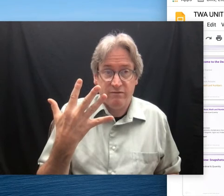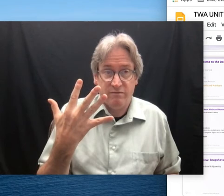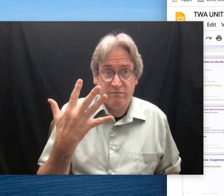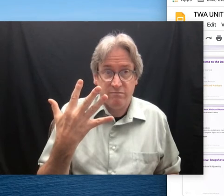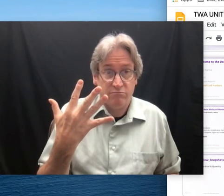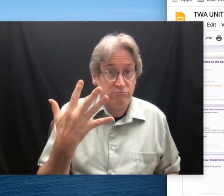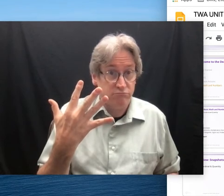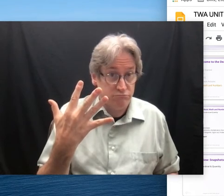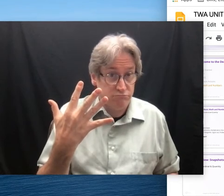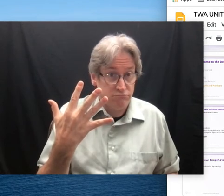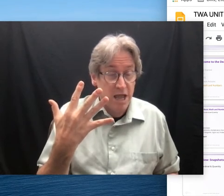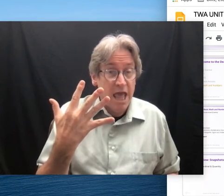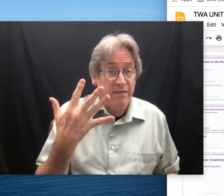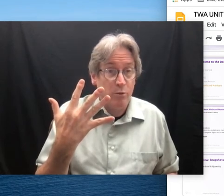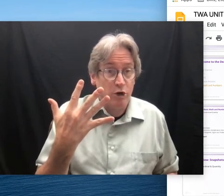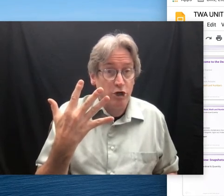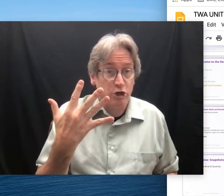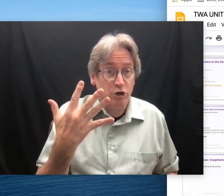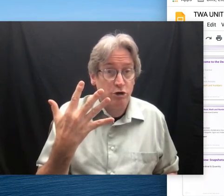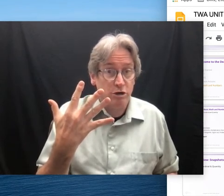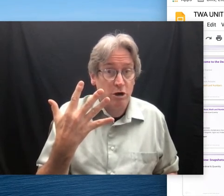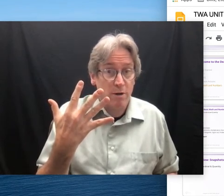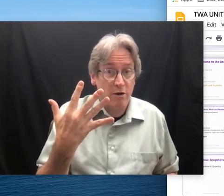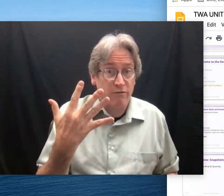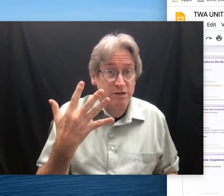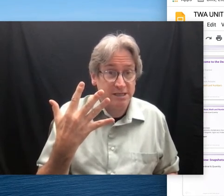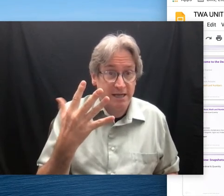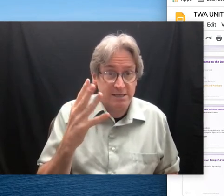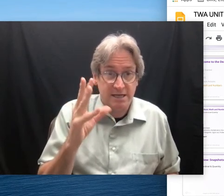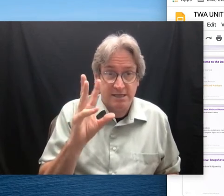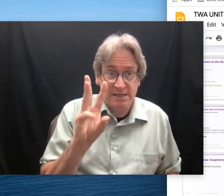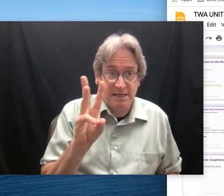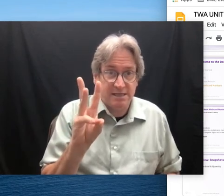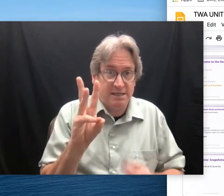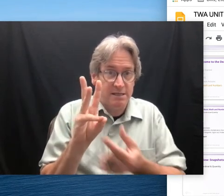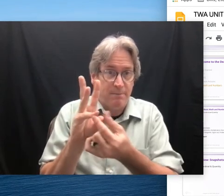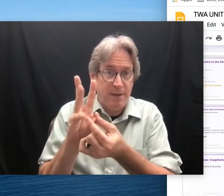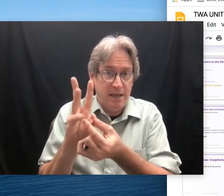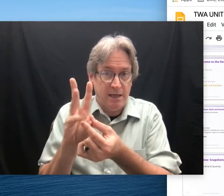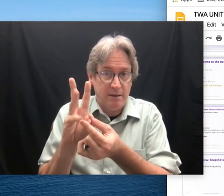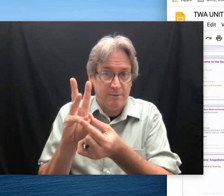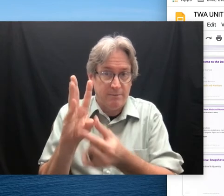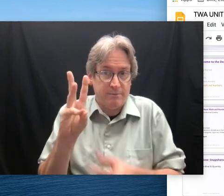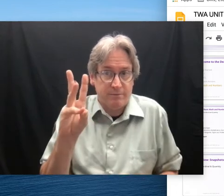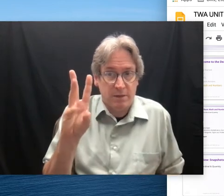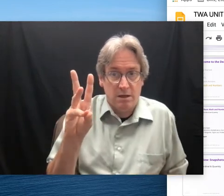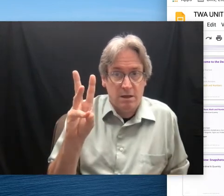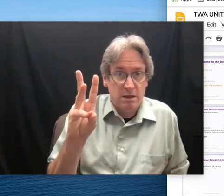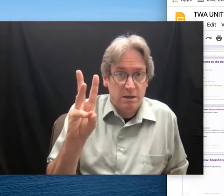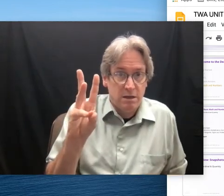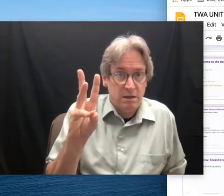5. Then we're going to turn around for 6, and 6 is the pinky.